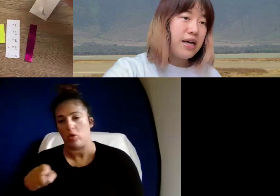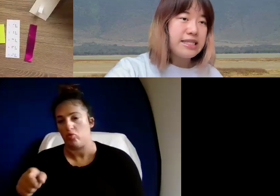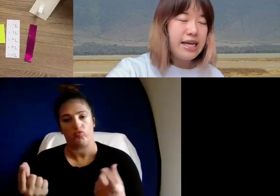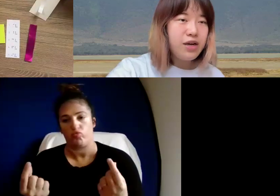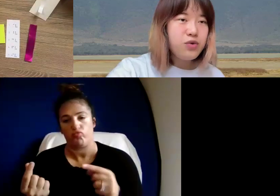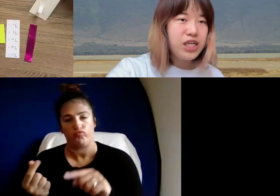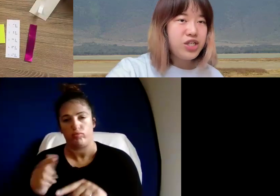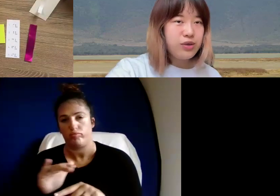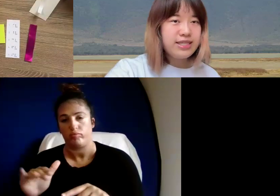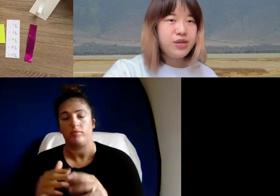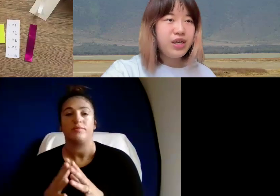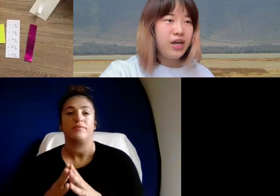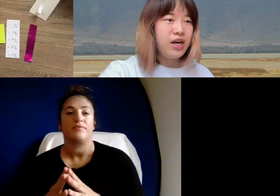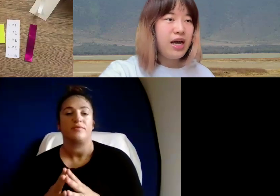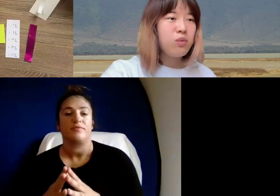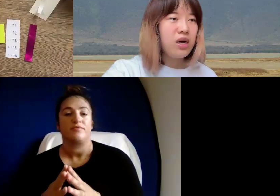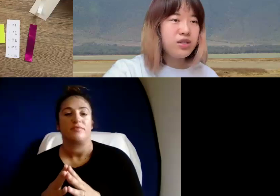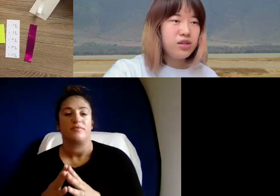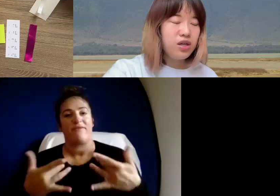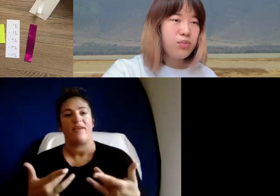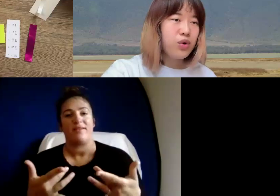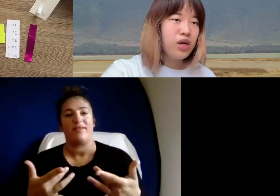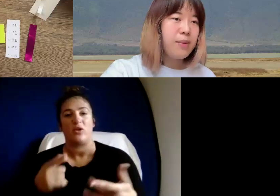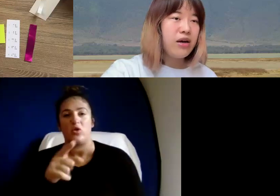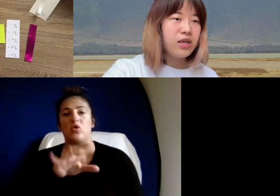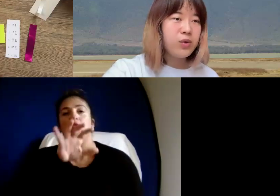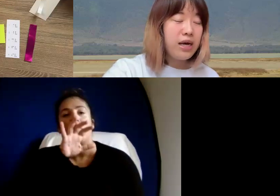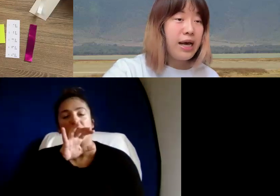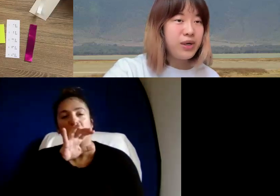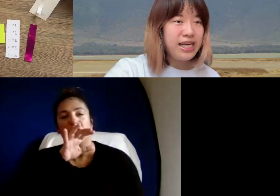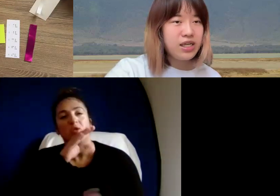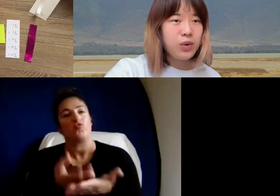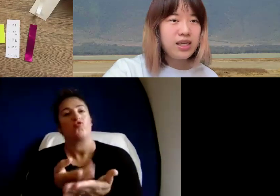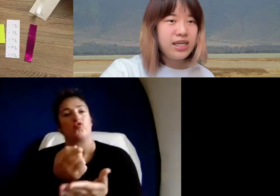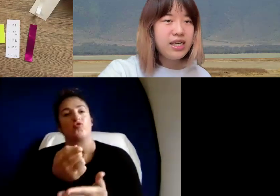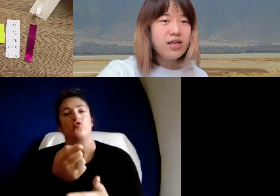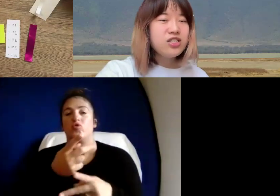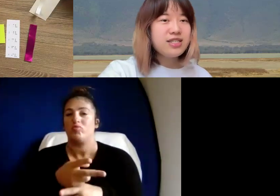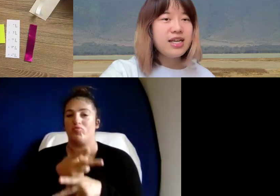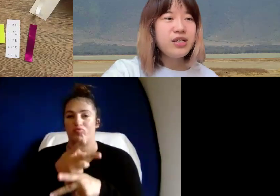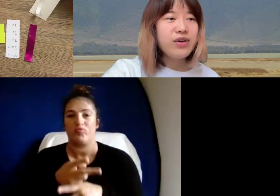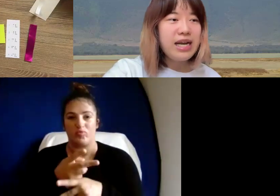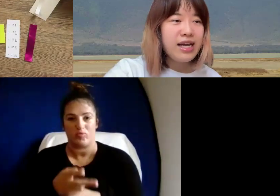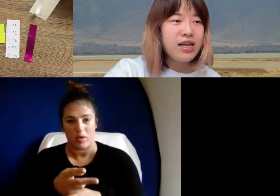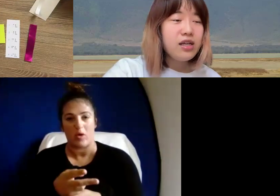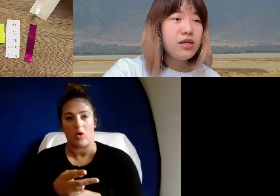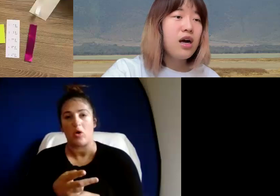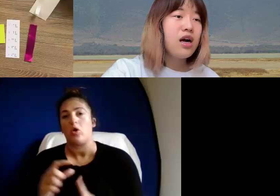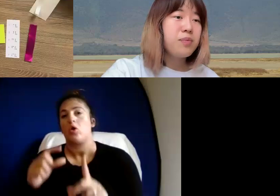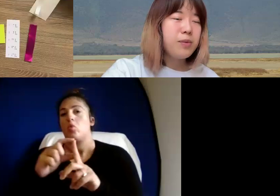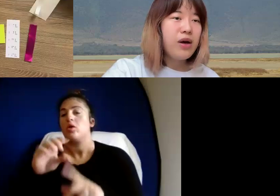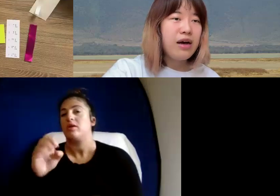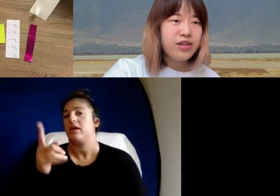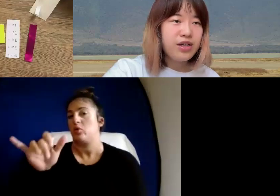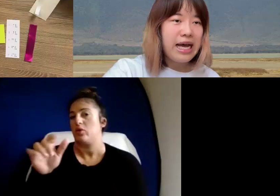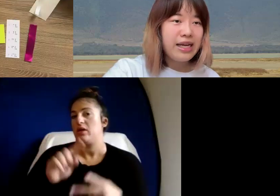joining the event today really shows that you care and want to learn more about equity and equality. Just like you and I, there